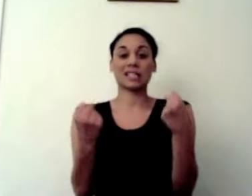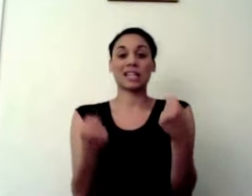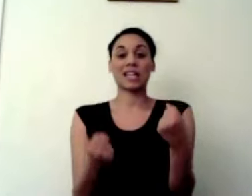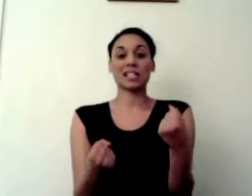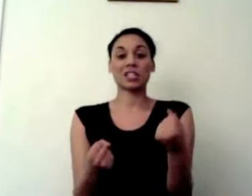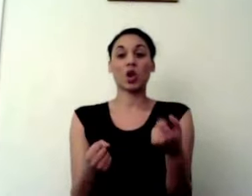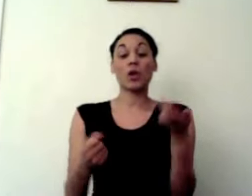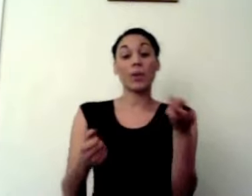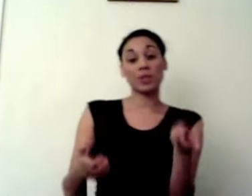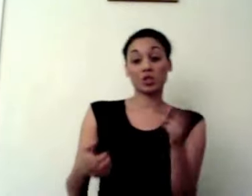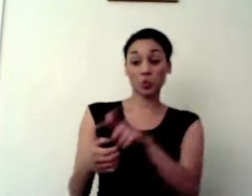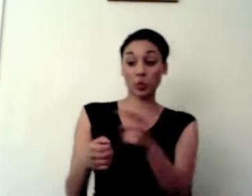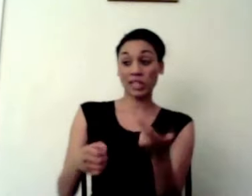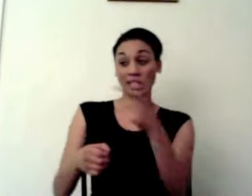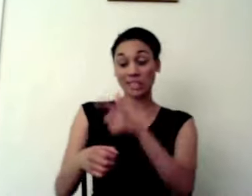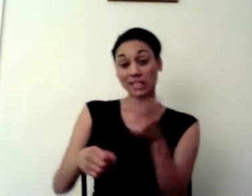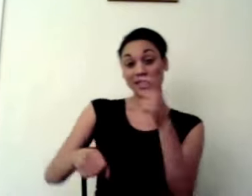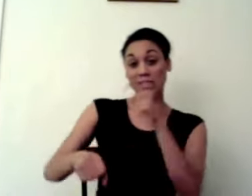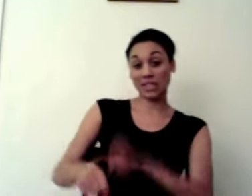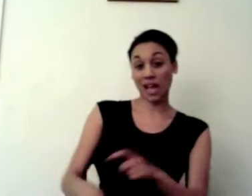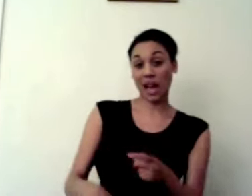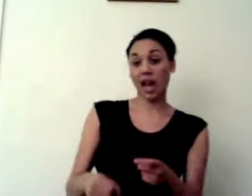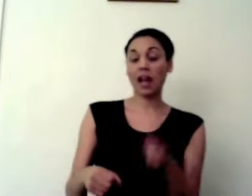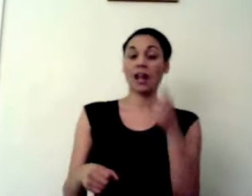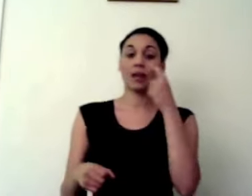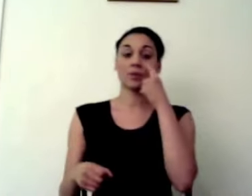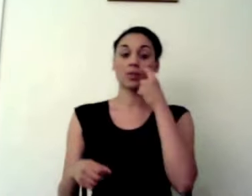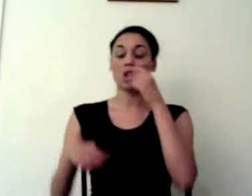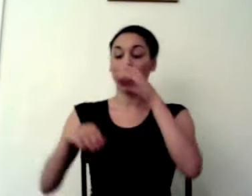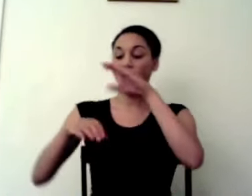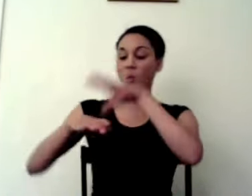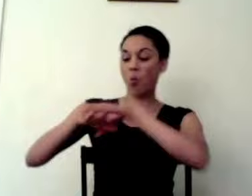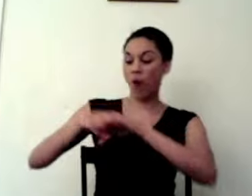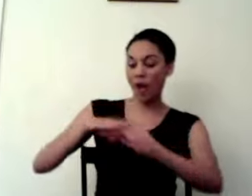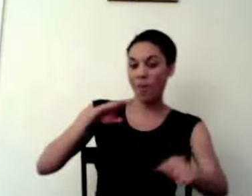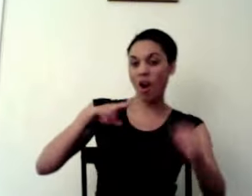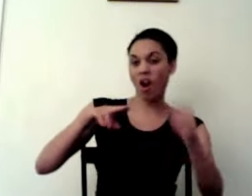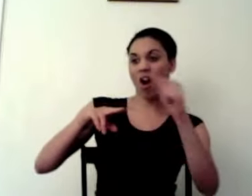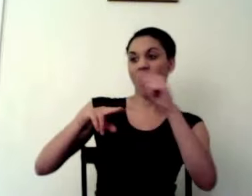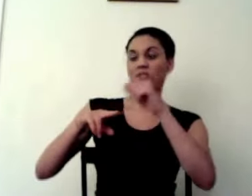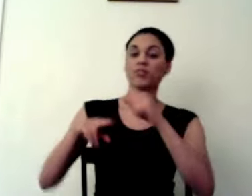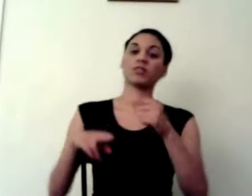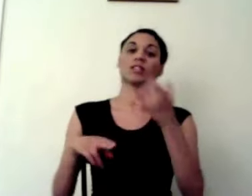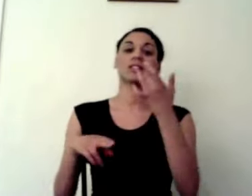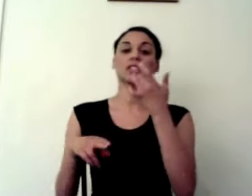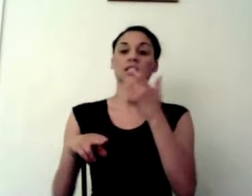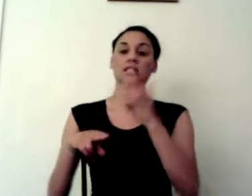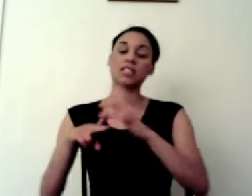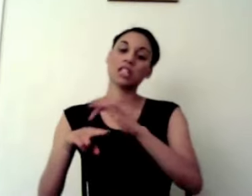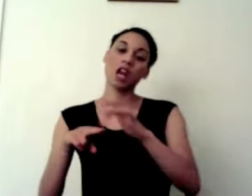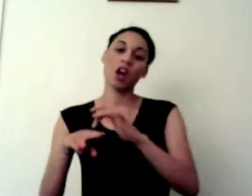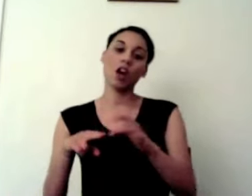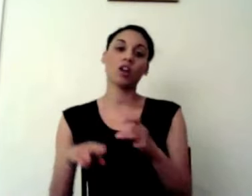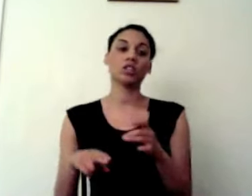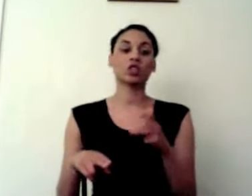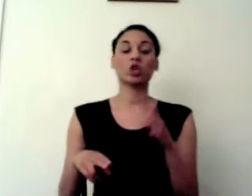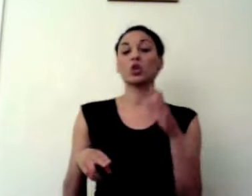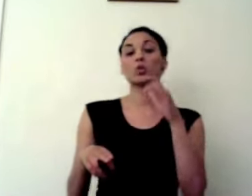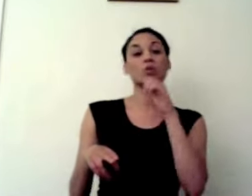off so that it's kind of clean before you start and you don't mix the solutions, right? So go ahead and give that a whirl.